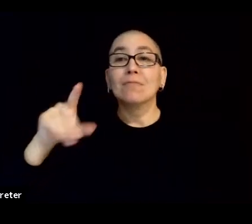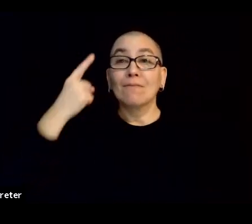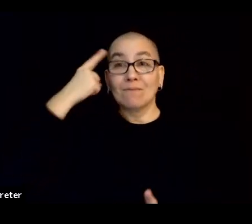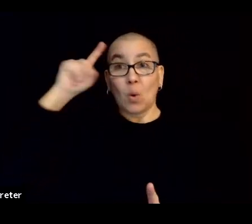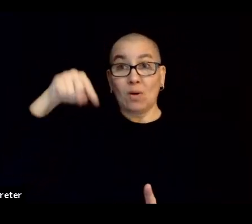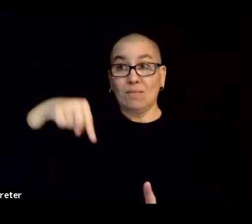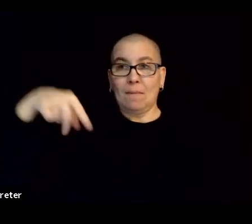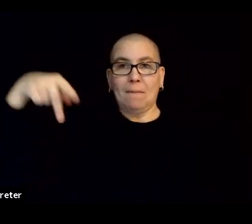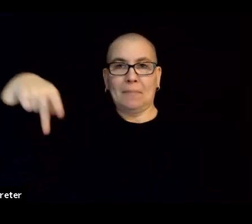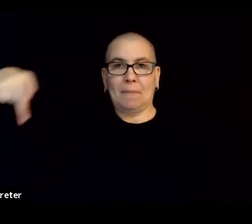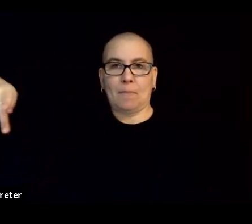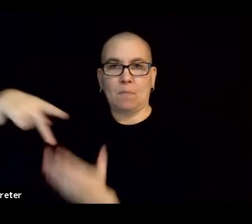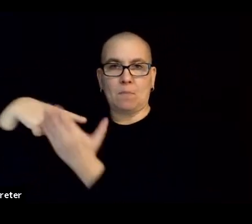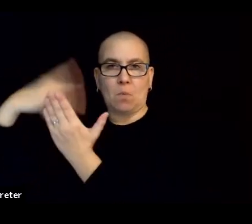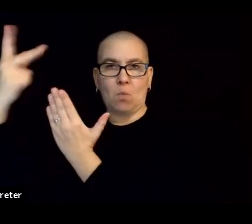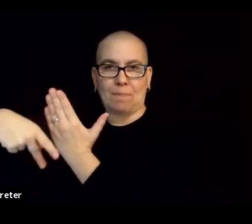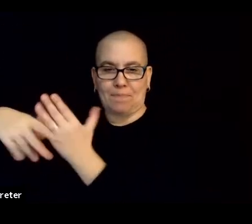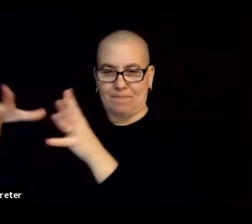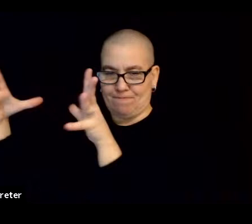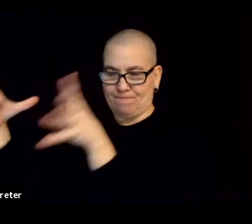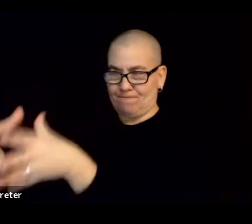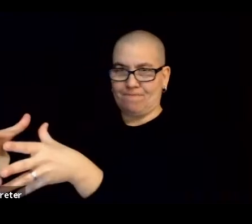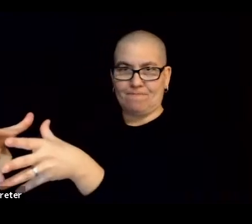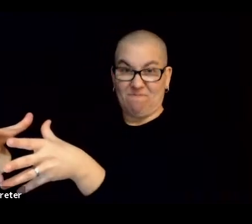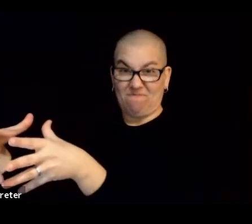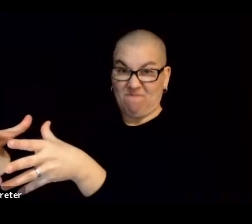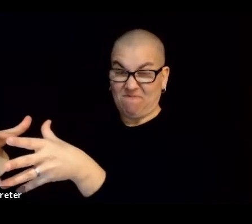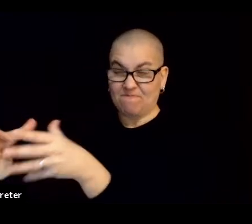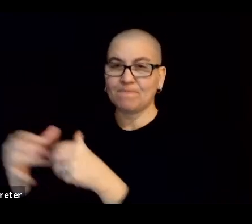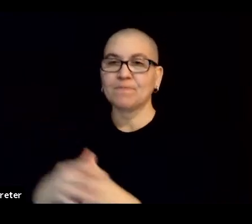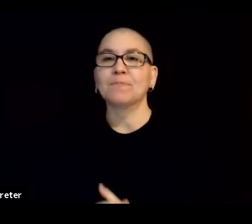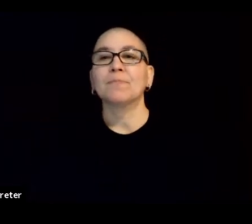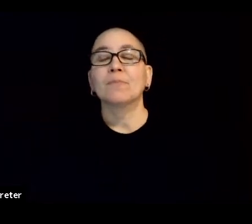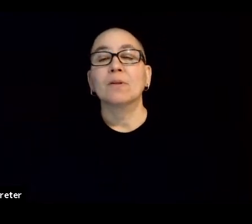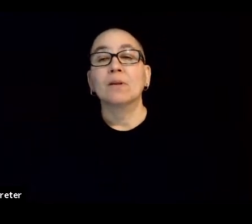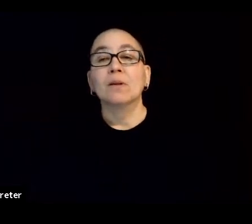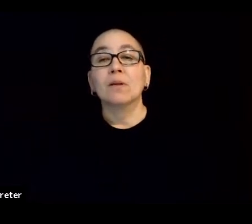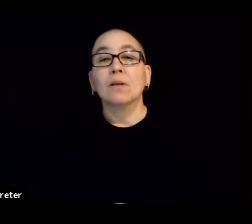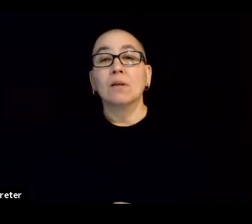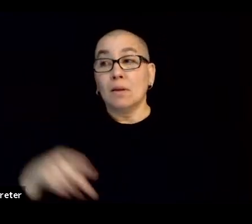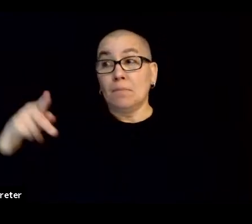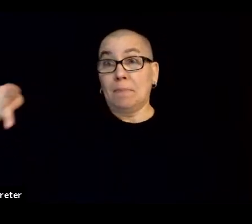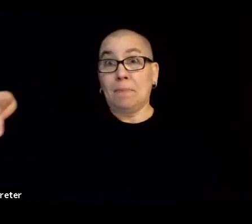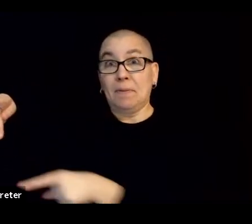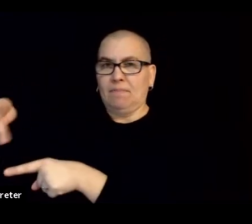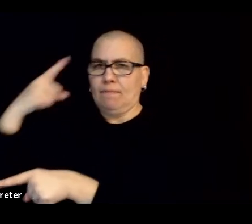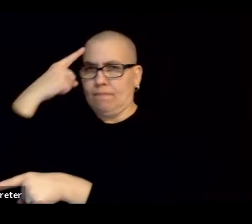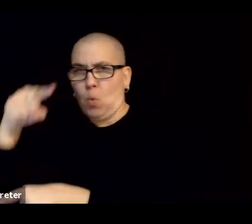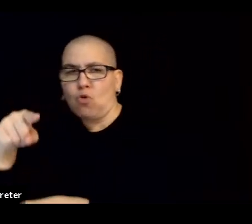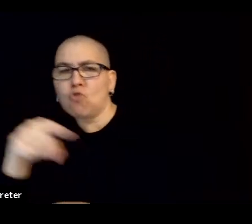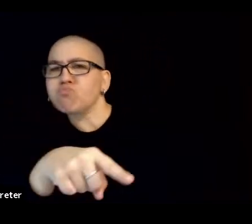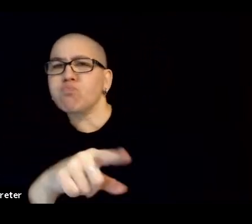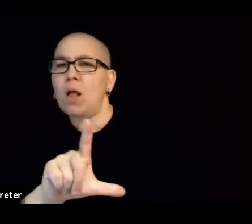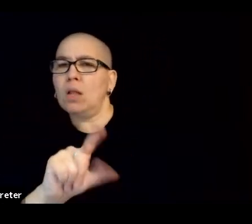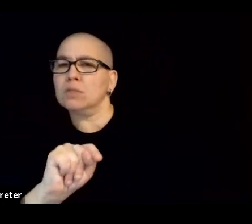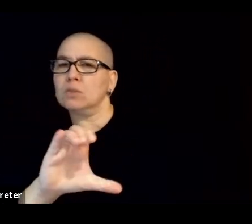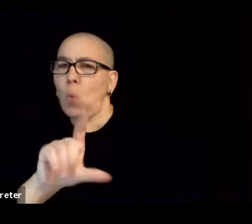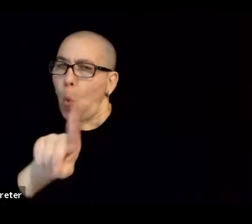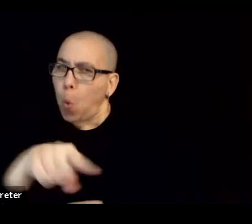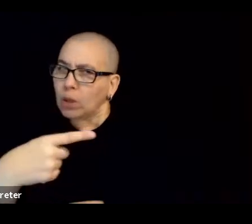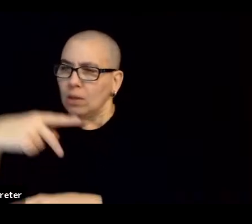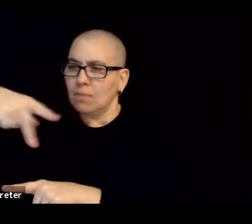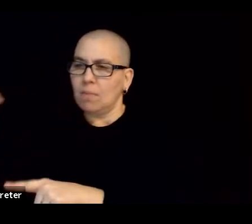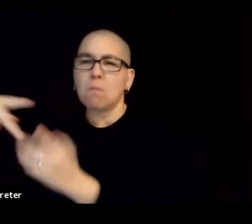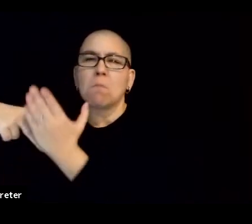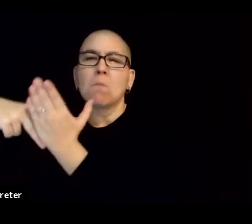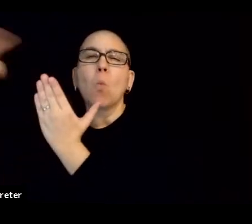that the governor mentioned, where these national chains are helping to vaccinate long-term care facilities, and that the federal government runs that